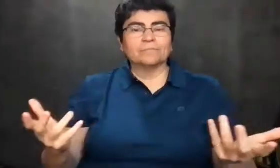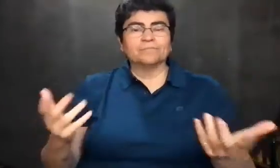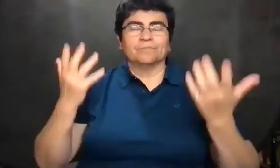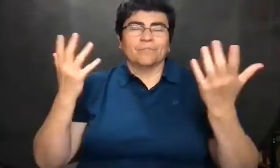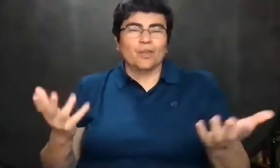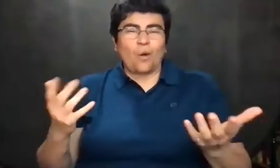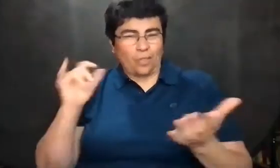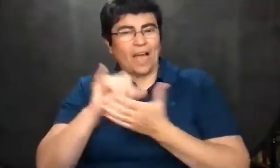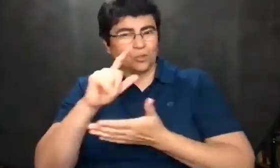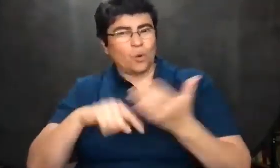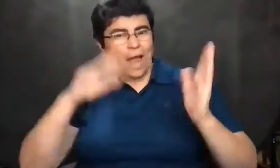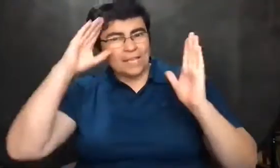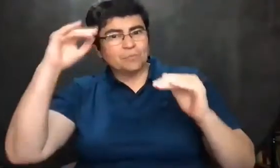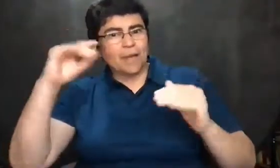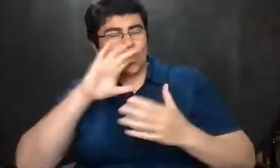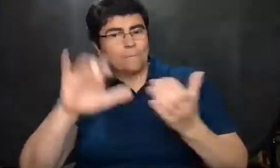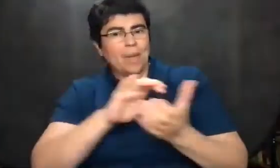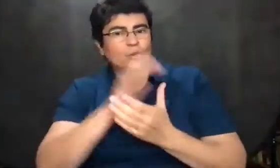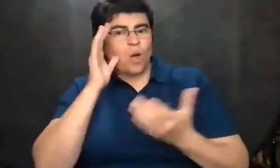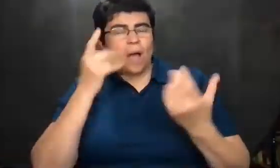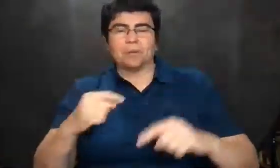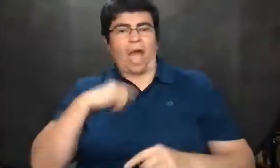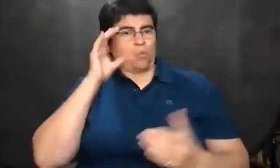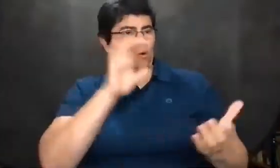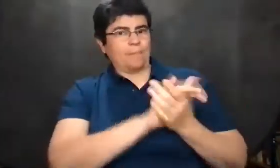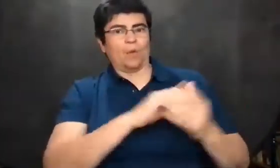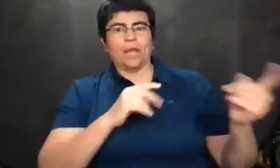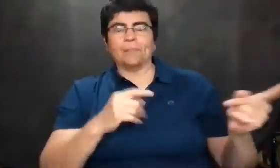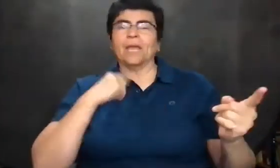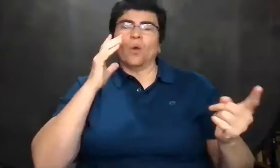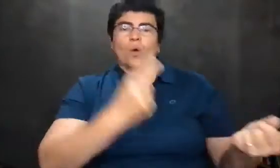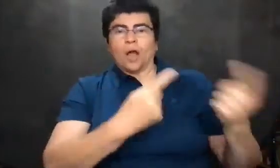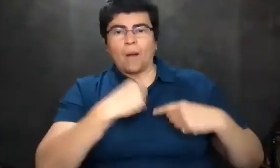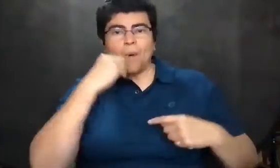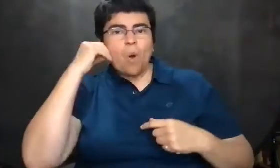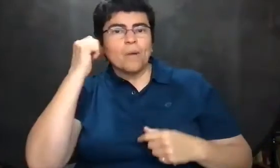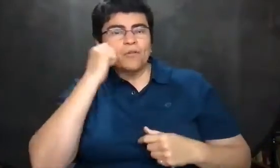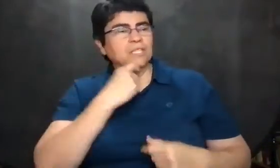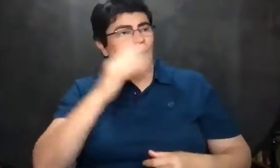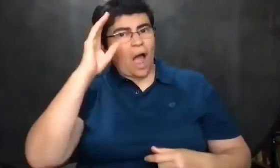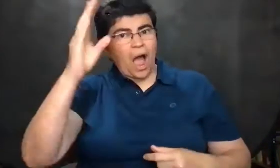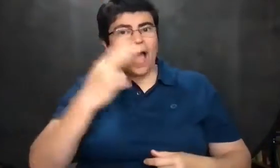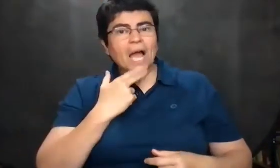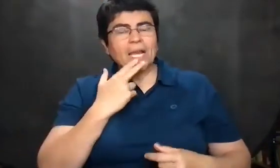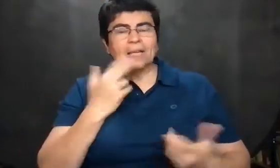what I expected marriage to be. I'm going to get married to this guy and he's going to come home every day and he's going to say, "Hi, honey." Well, that isn't the way it was at